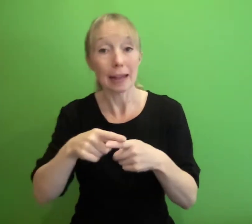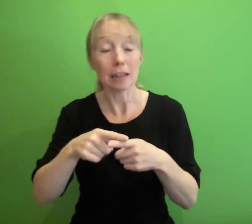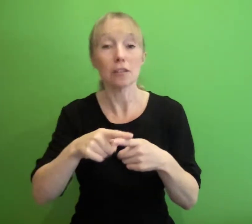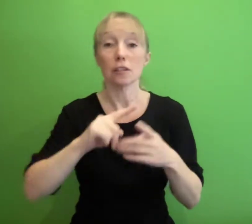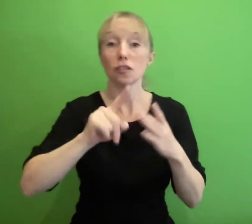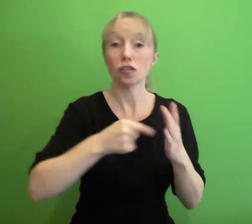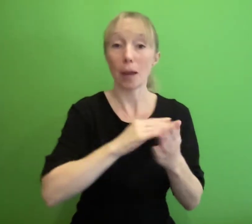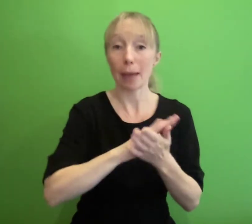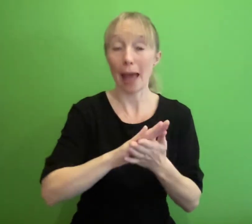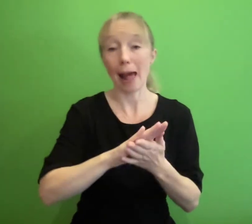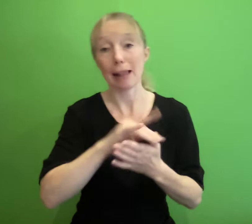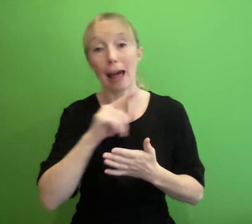and Ruth Harrison.